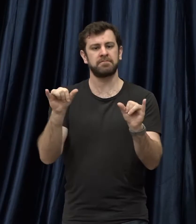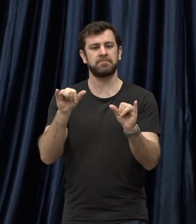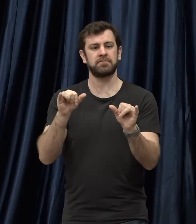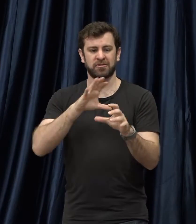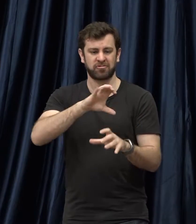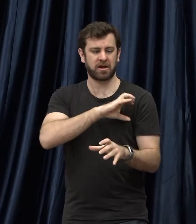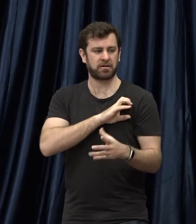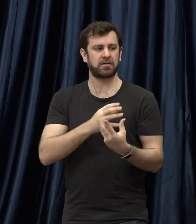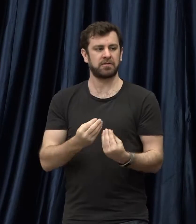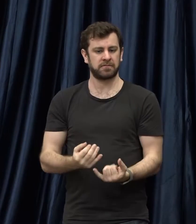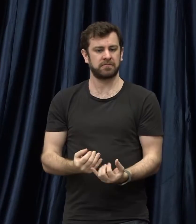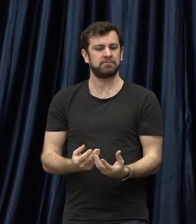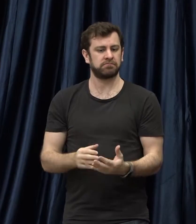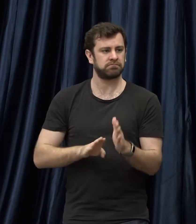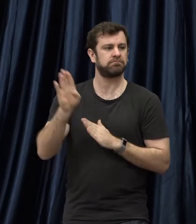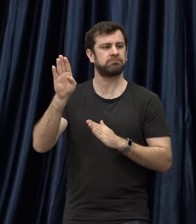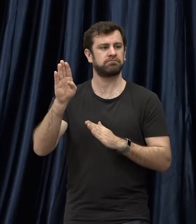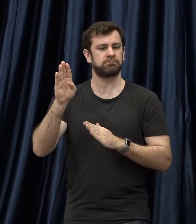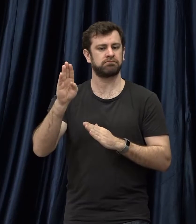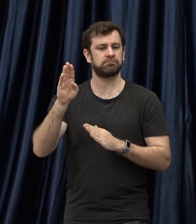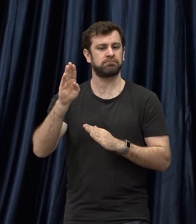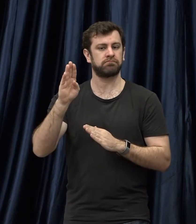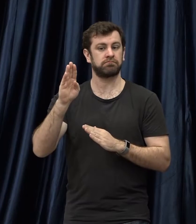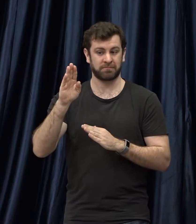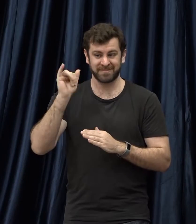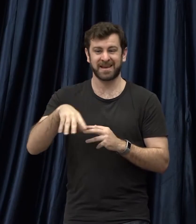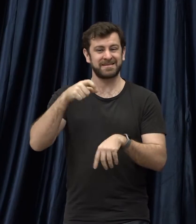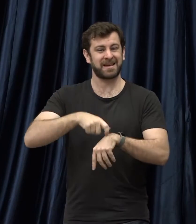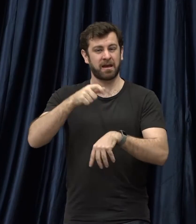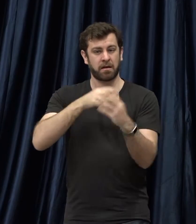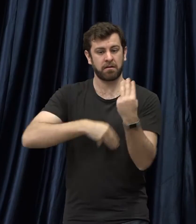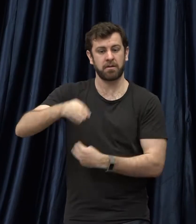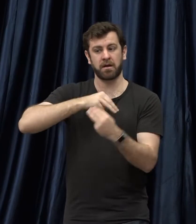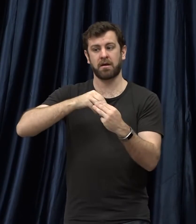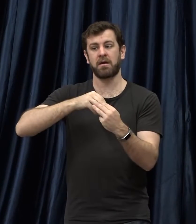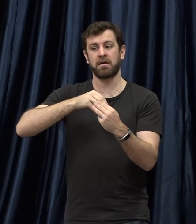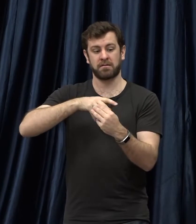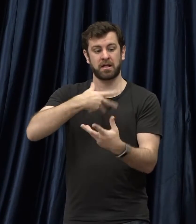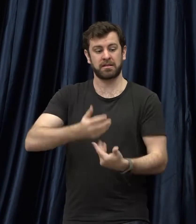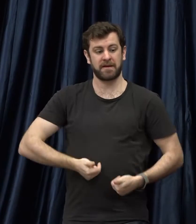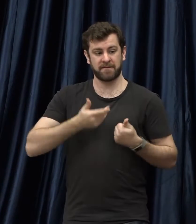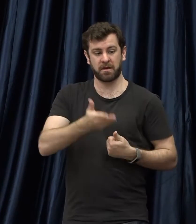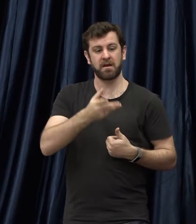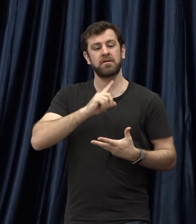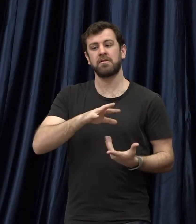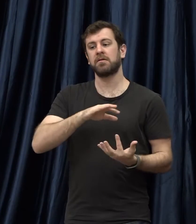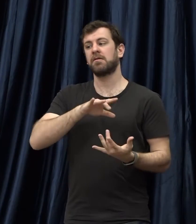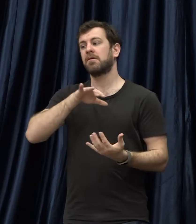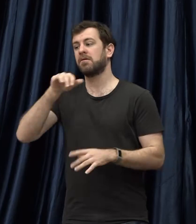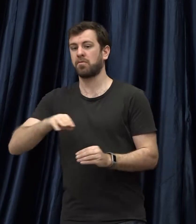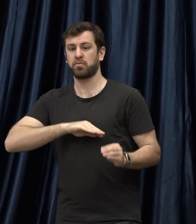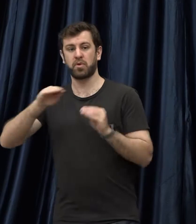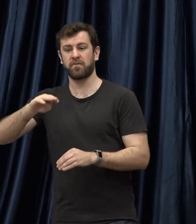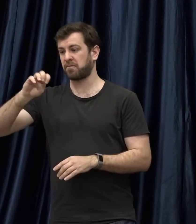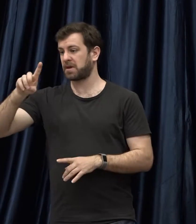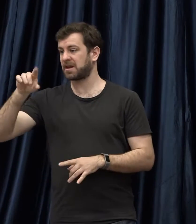period was a basis for what would come forward in the Medina period. And it was the